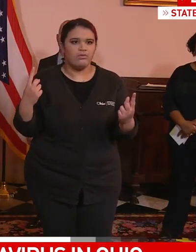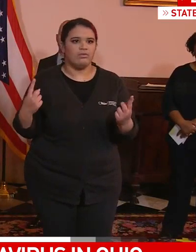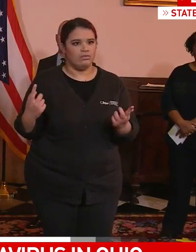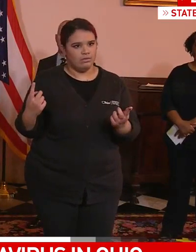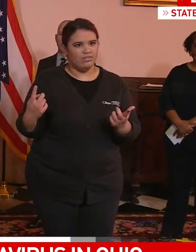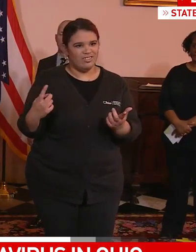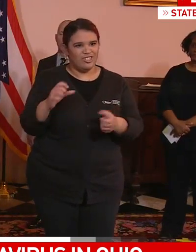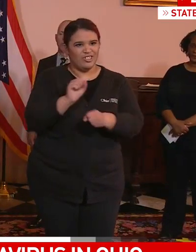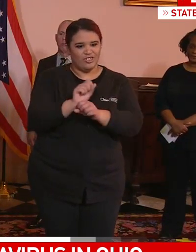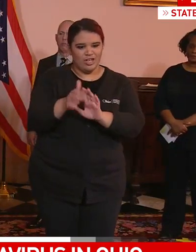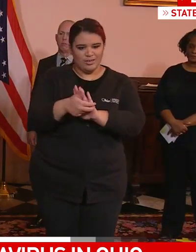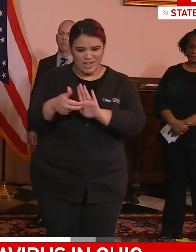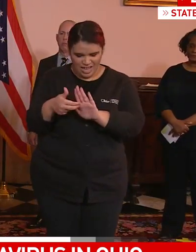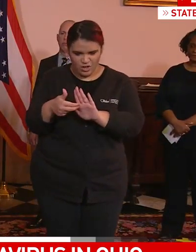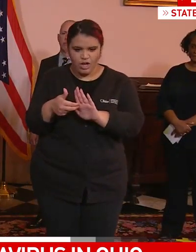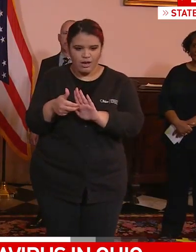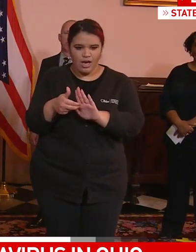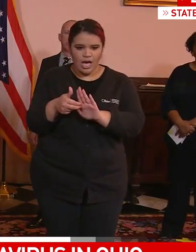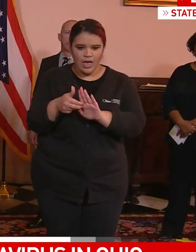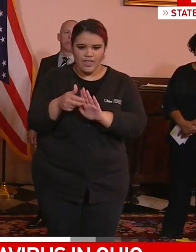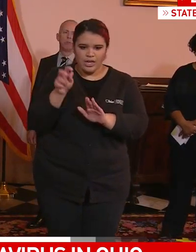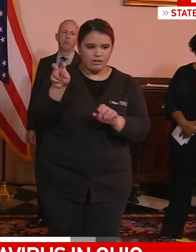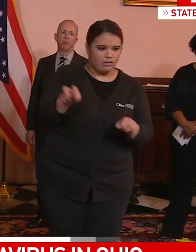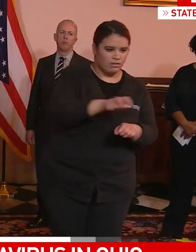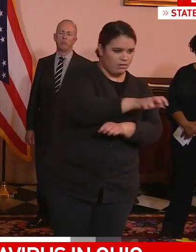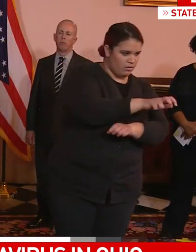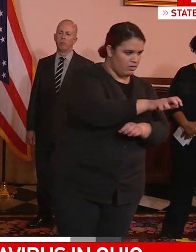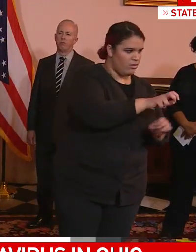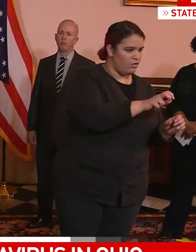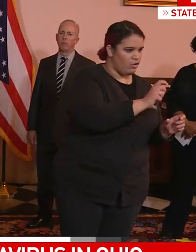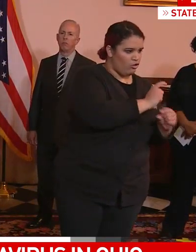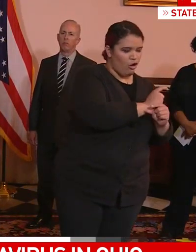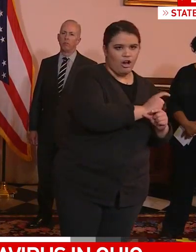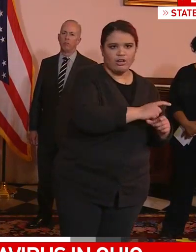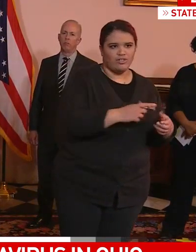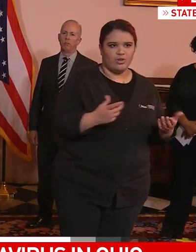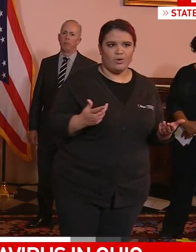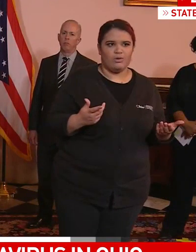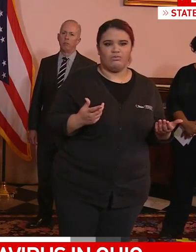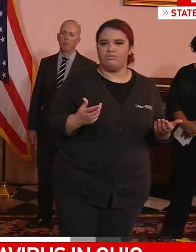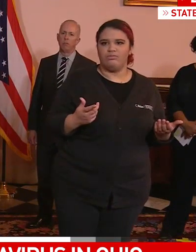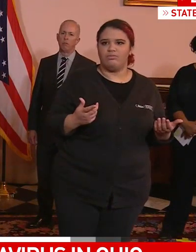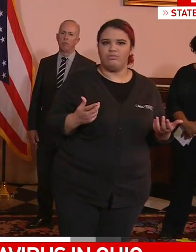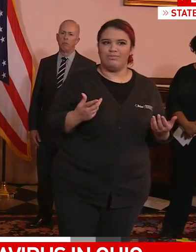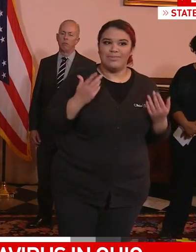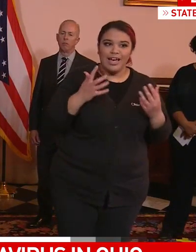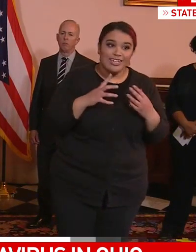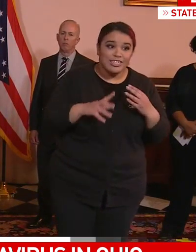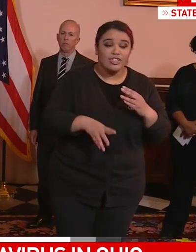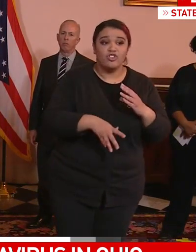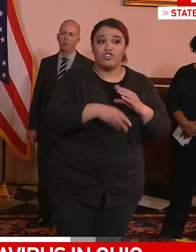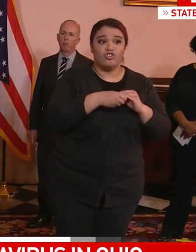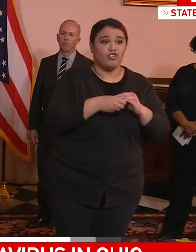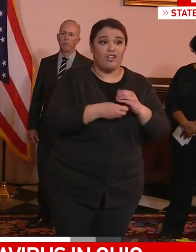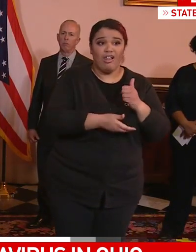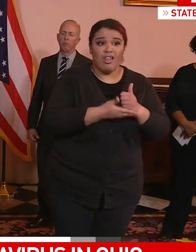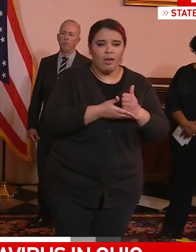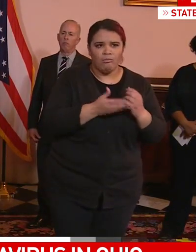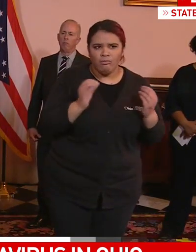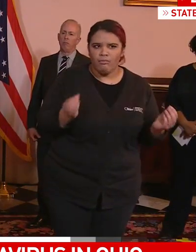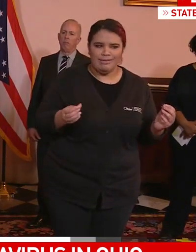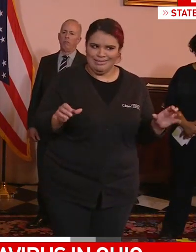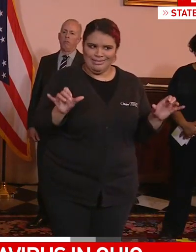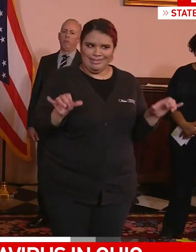critical area, you probably don't gain anything, or you don't get anything by doing that. But we've gone through